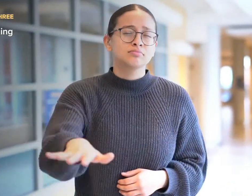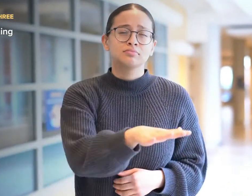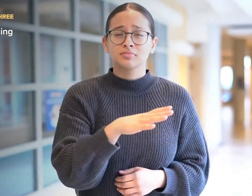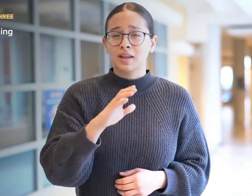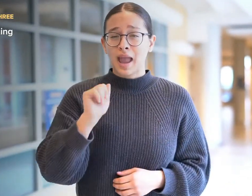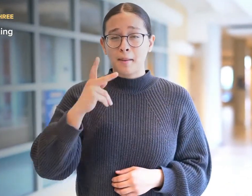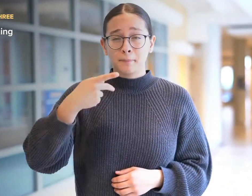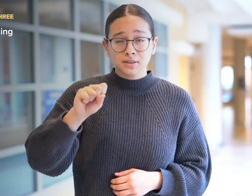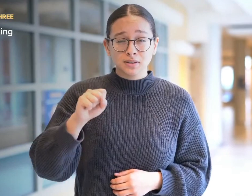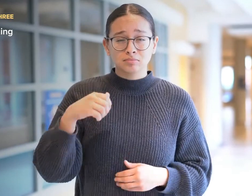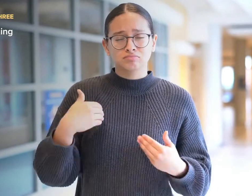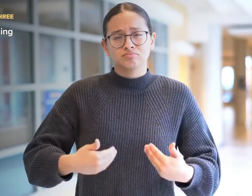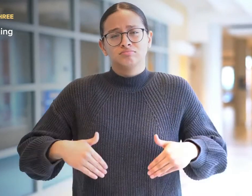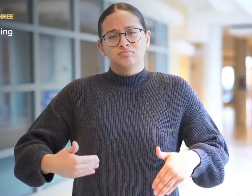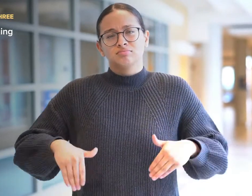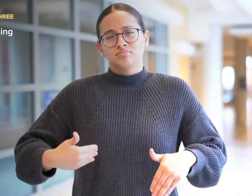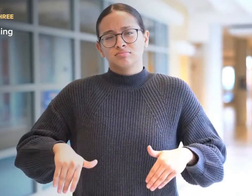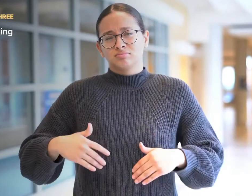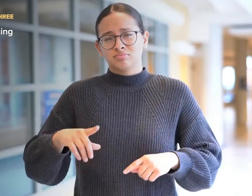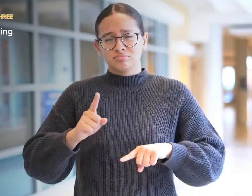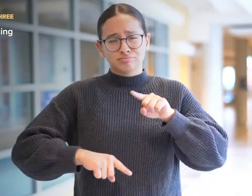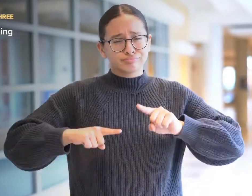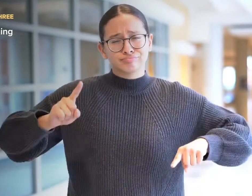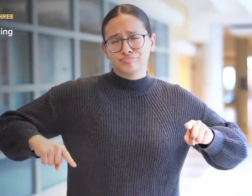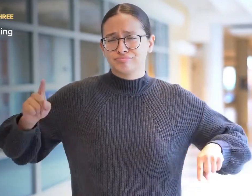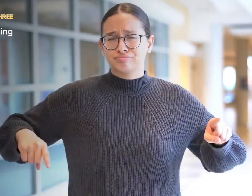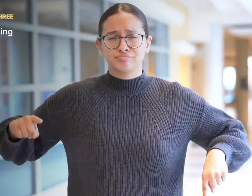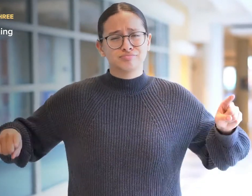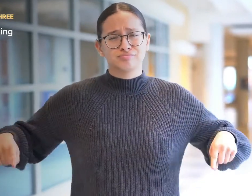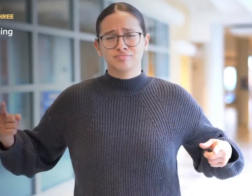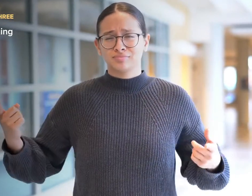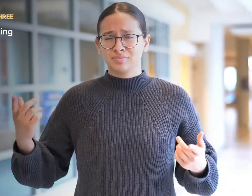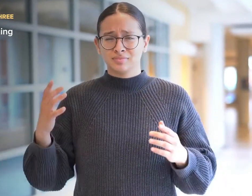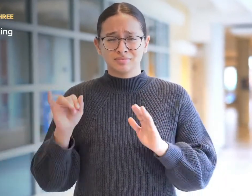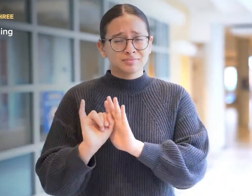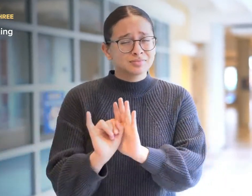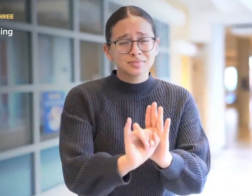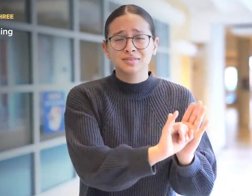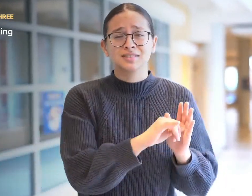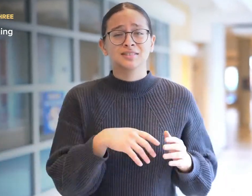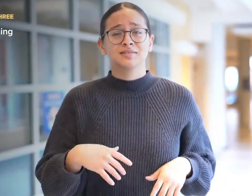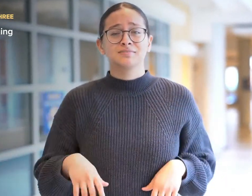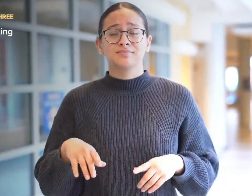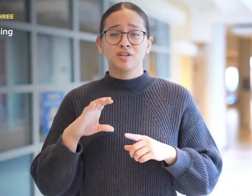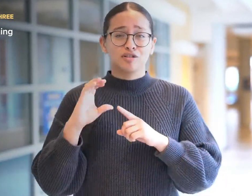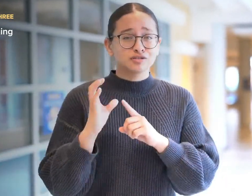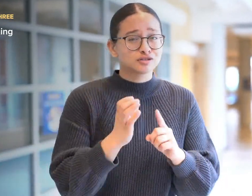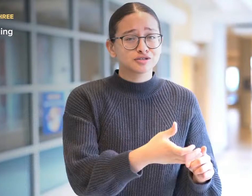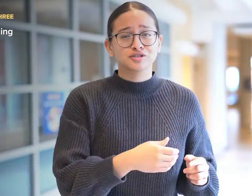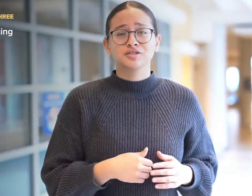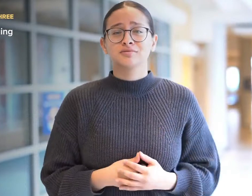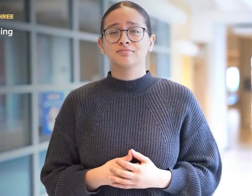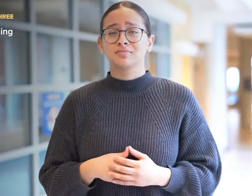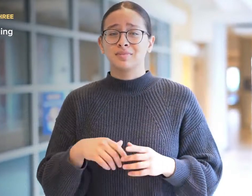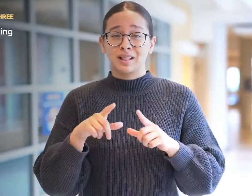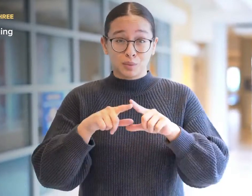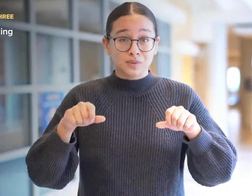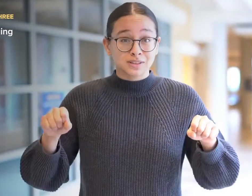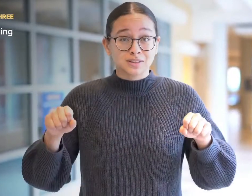Belonging, to create a campus that leverages the rich diversity of identities, cultures,